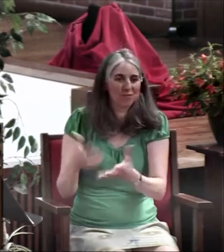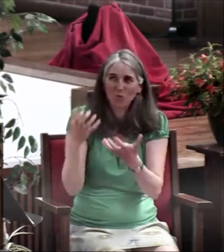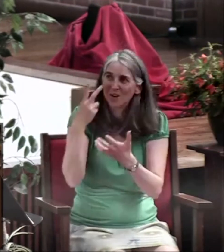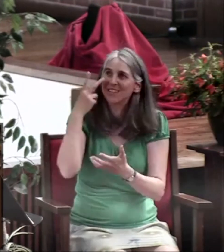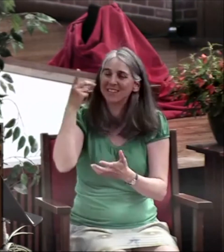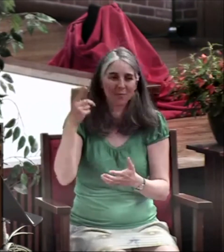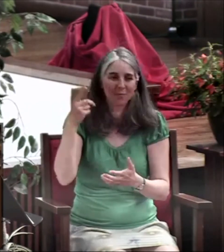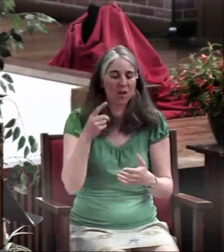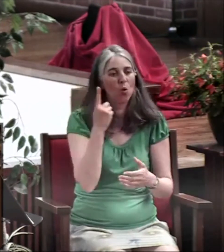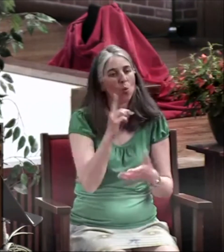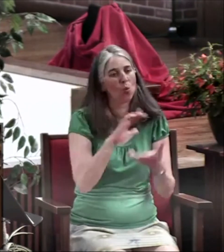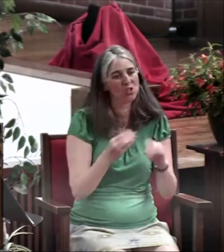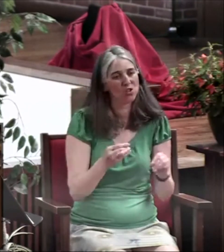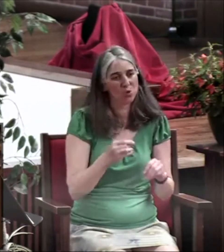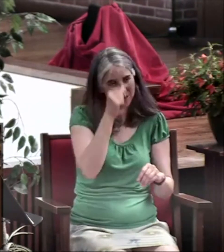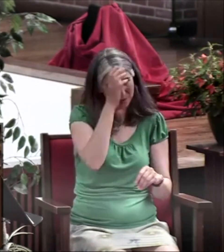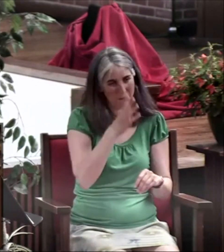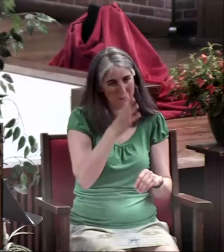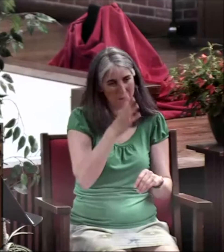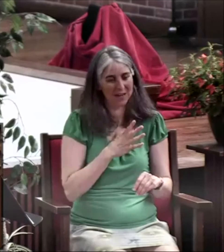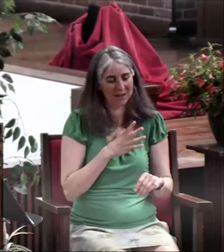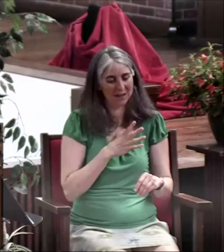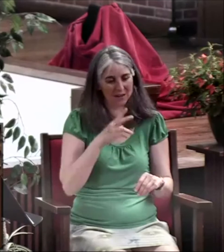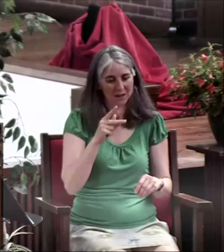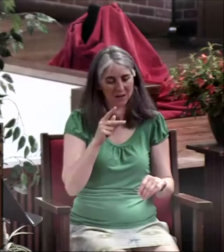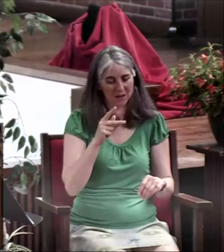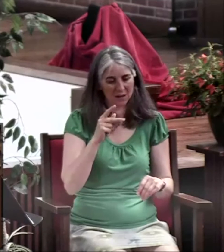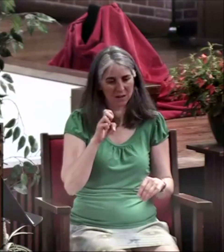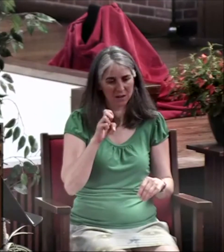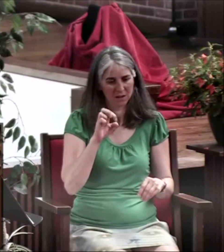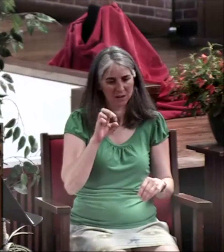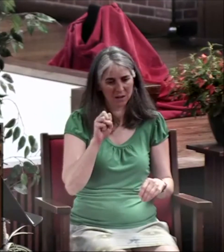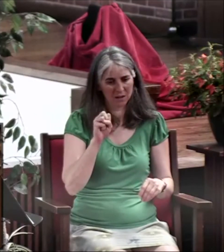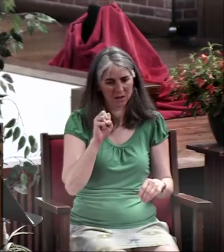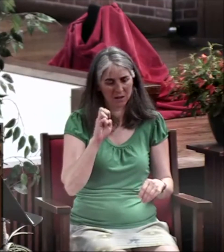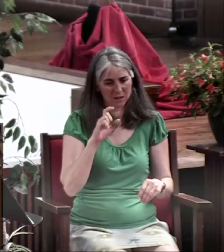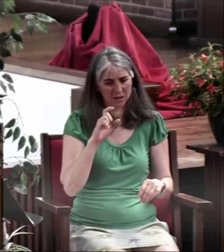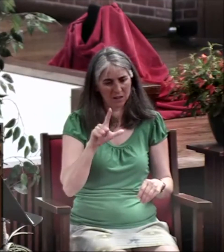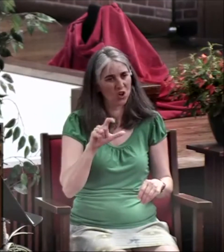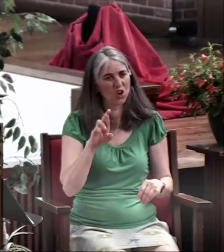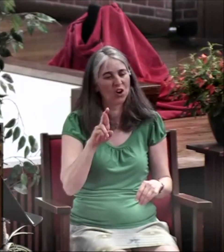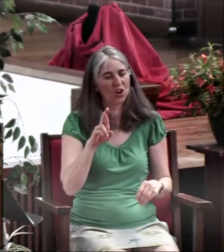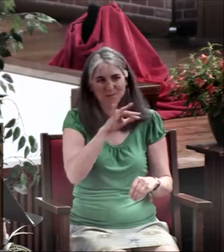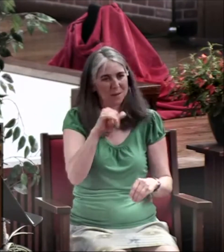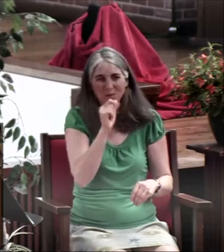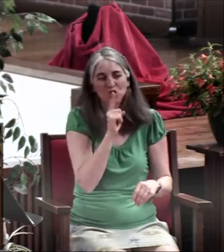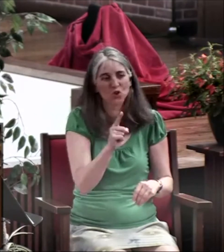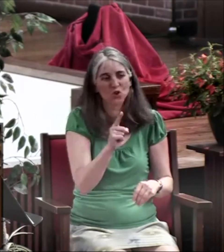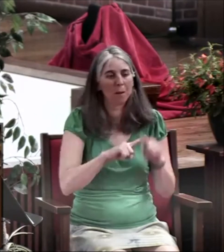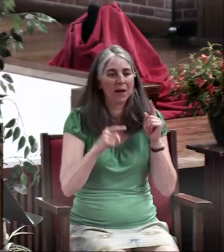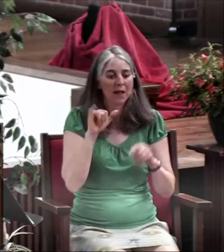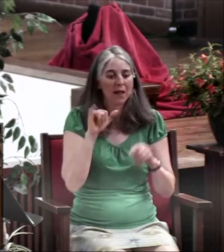young man named Kirstir Sengsing, who grew up as a Hindu and who was fascinated by